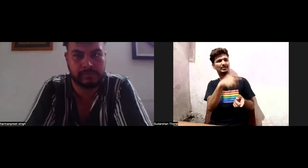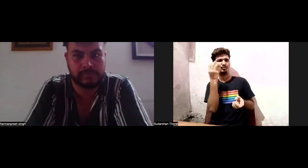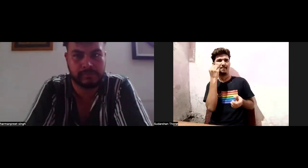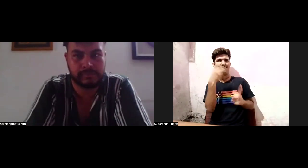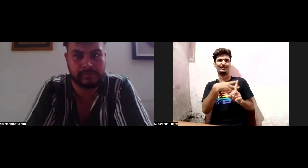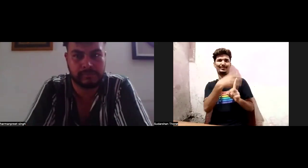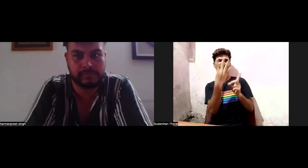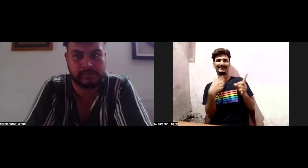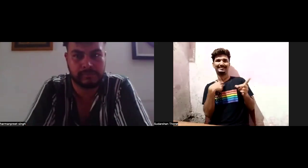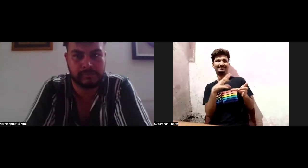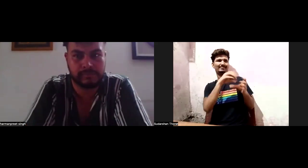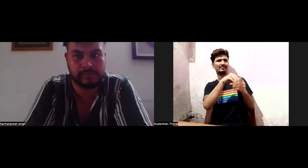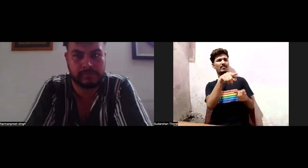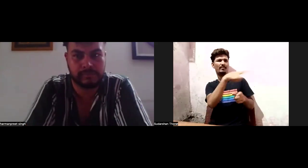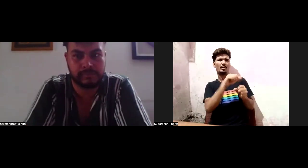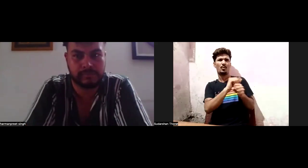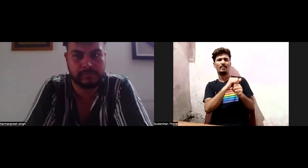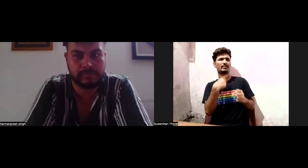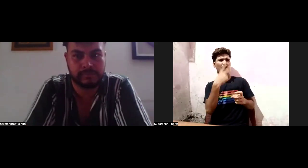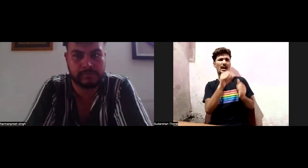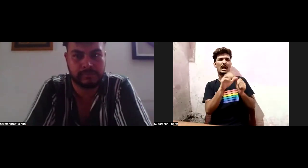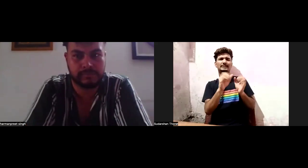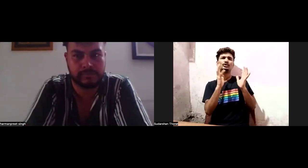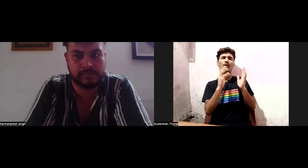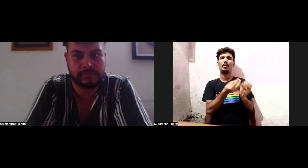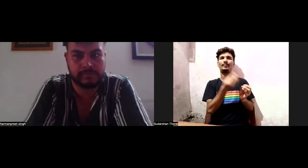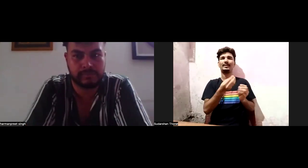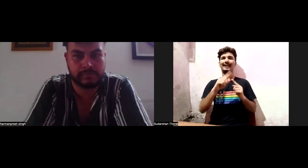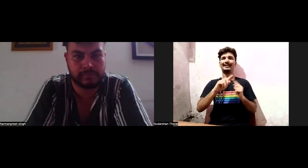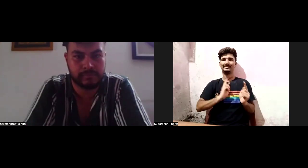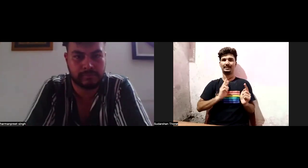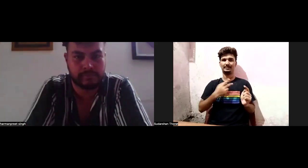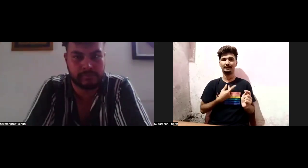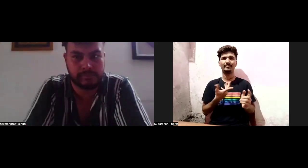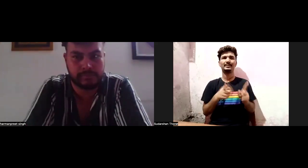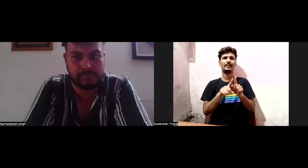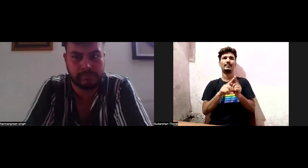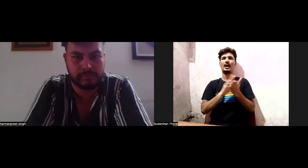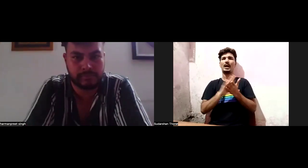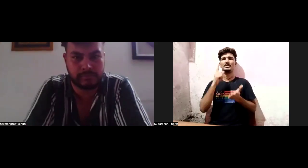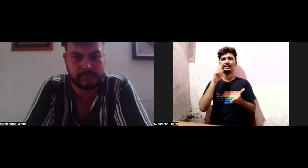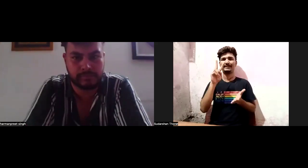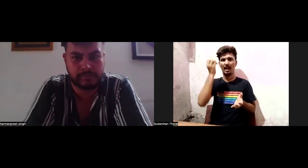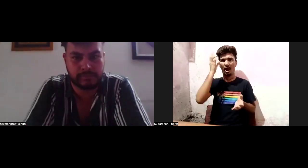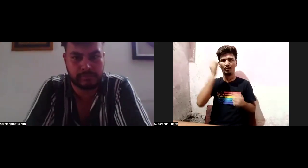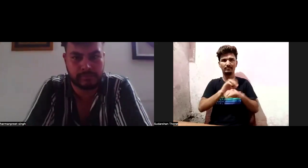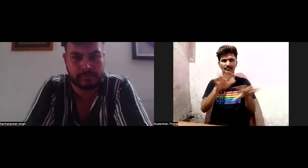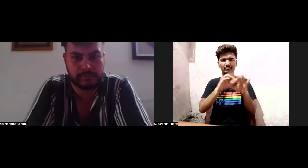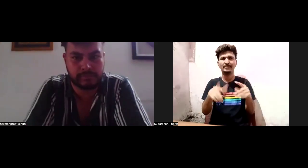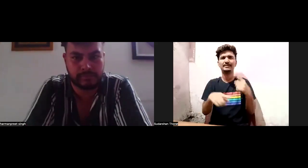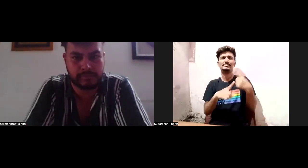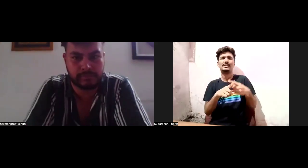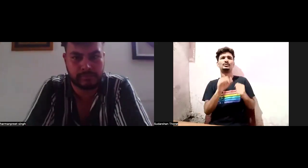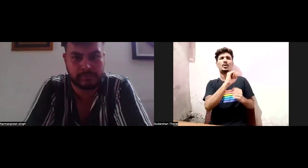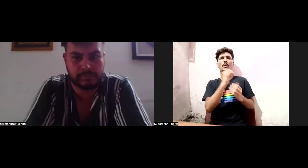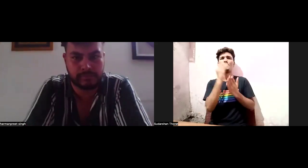I had discussed with the hearing leaders that they were working with the LGBT community. So for example, if we talk